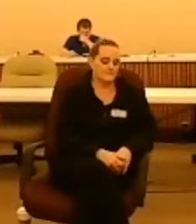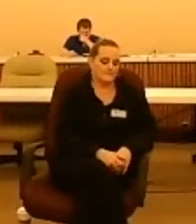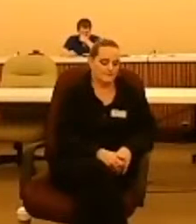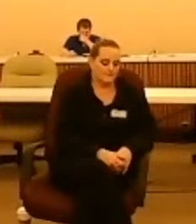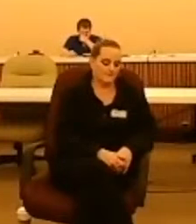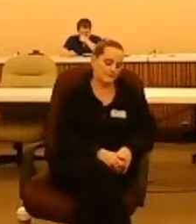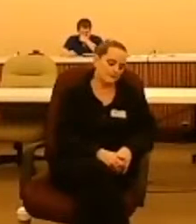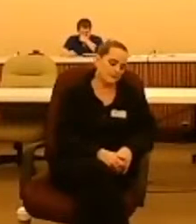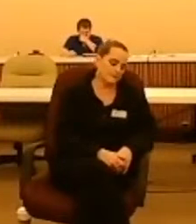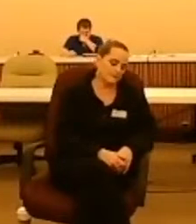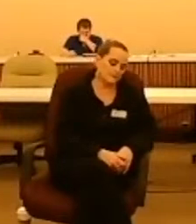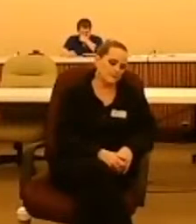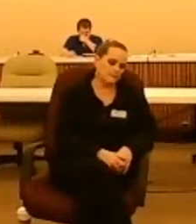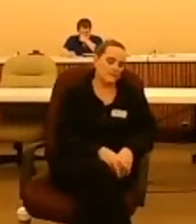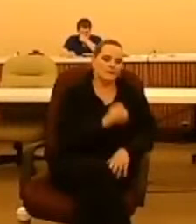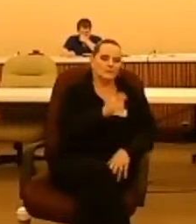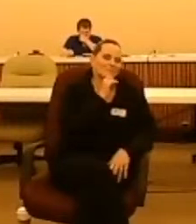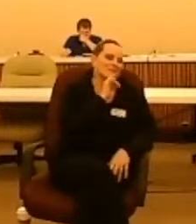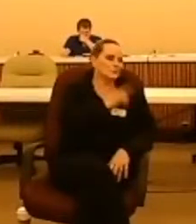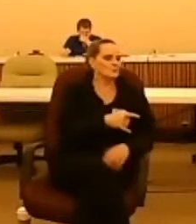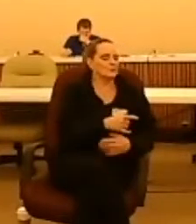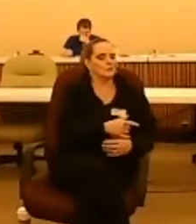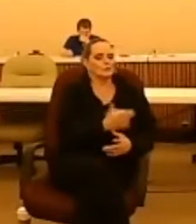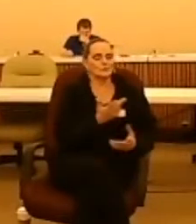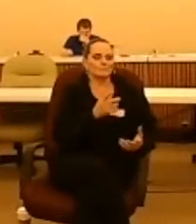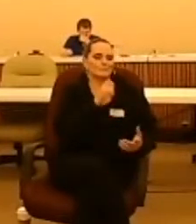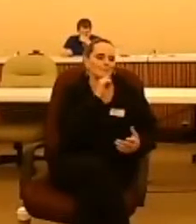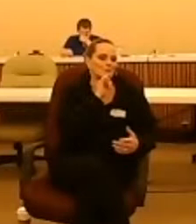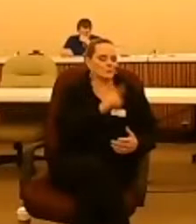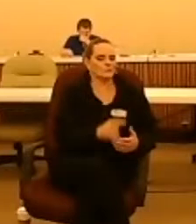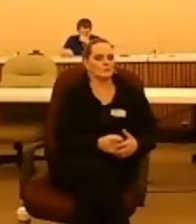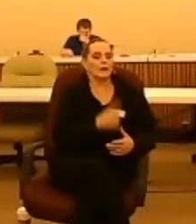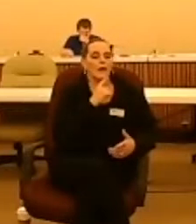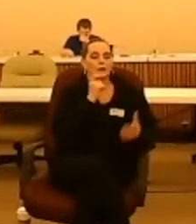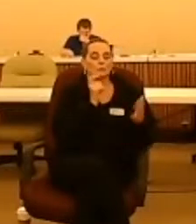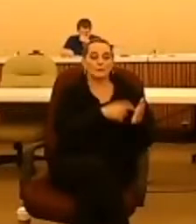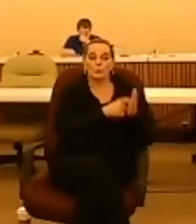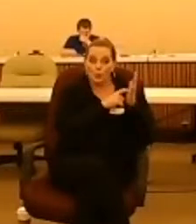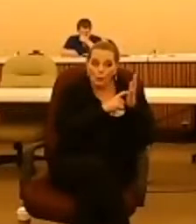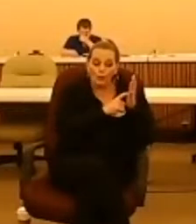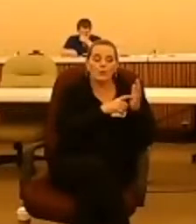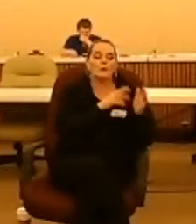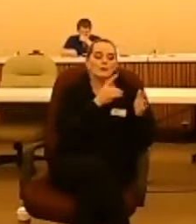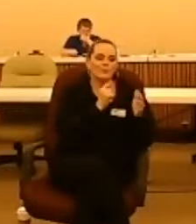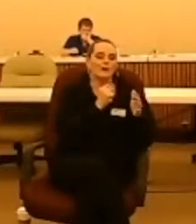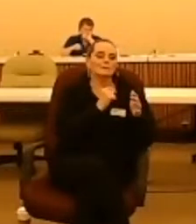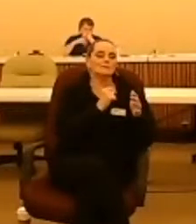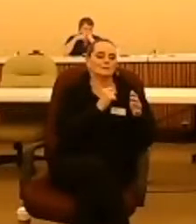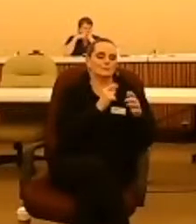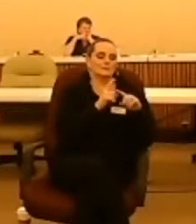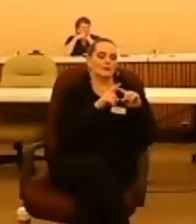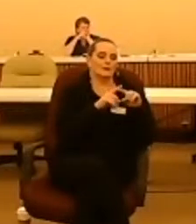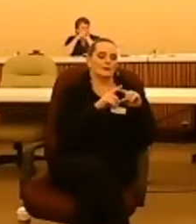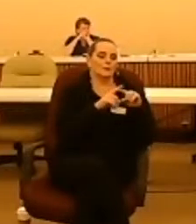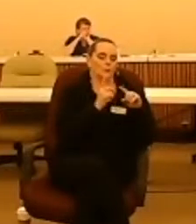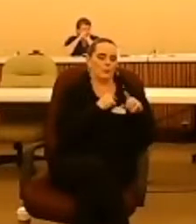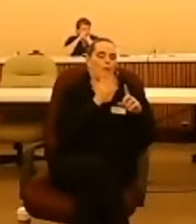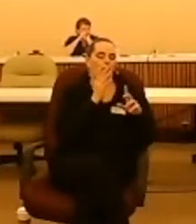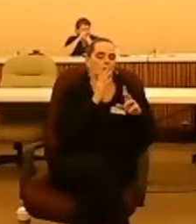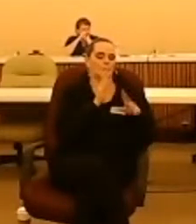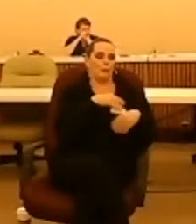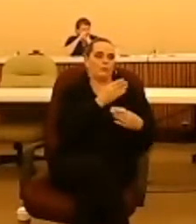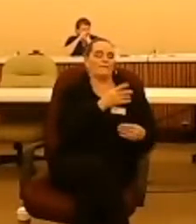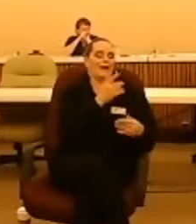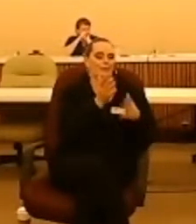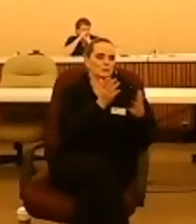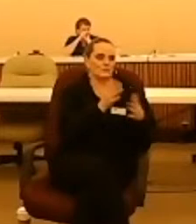traffic study. So I'm not sure that it should be a requirement, but we do, intending on providing that service just as a benefit,